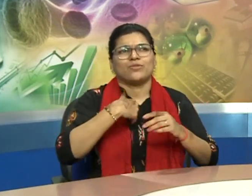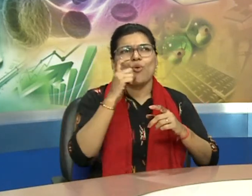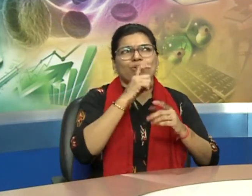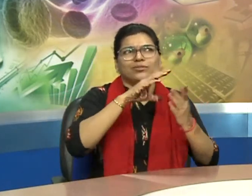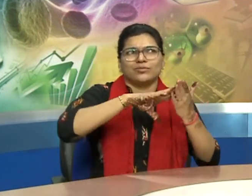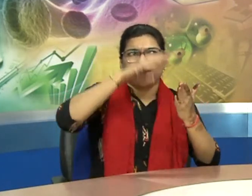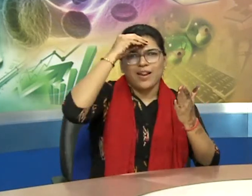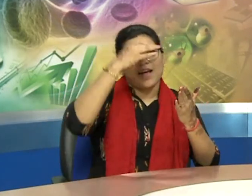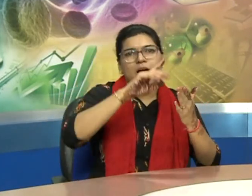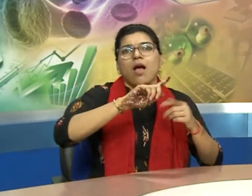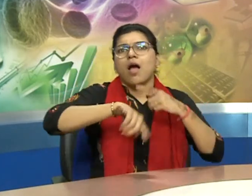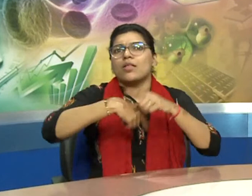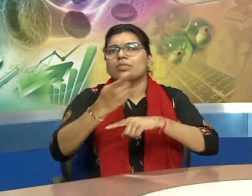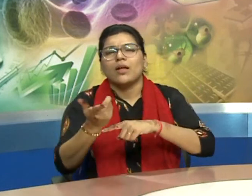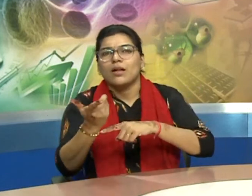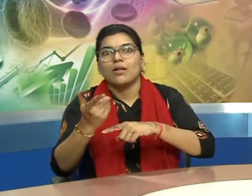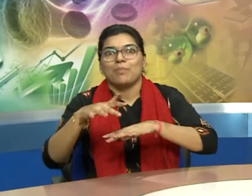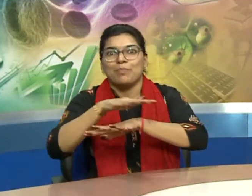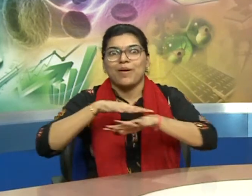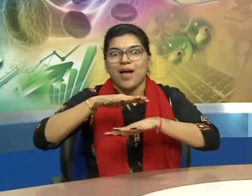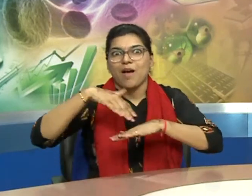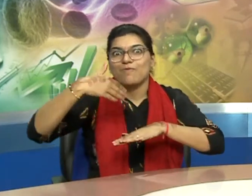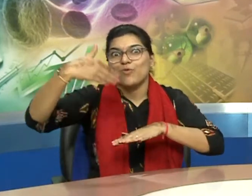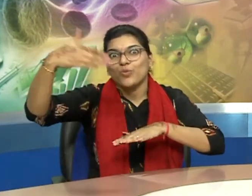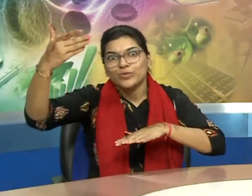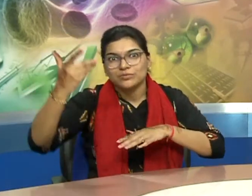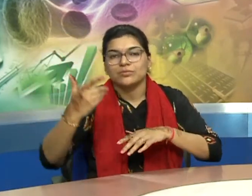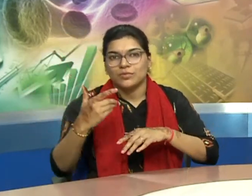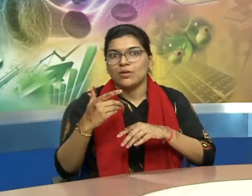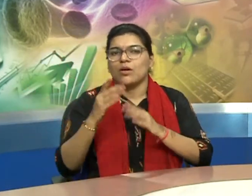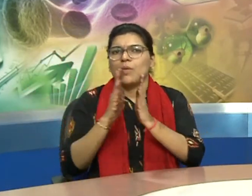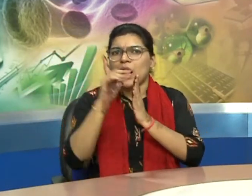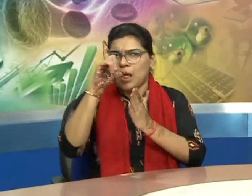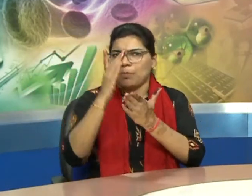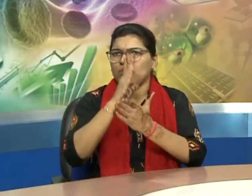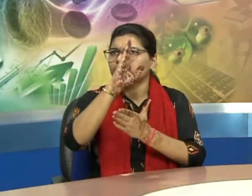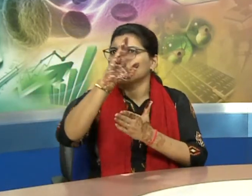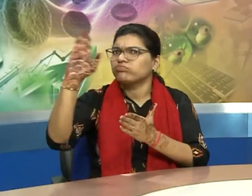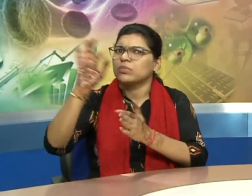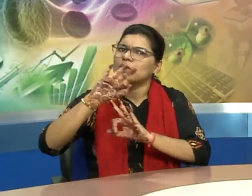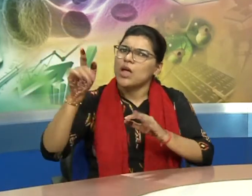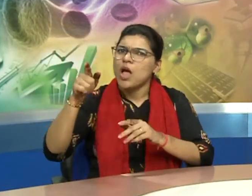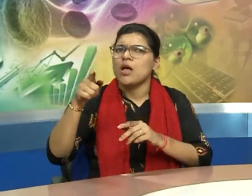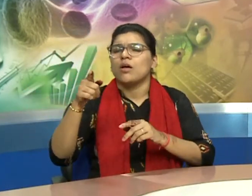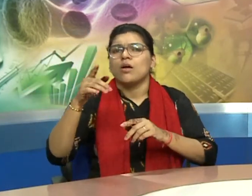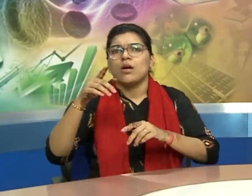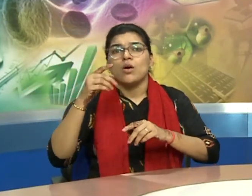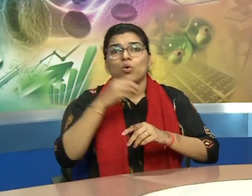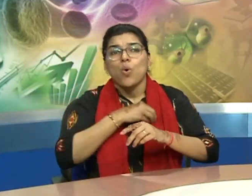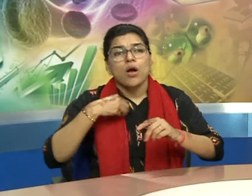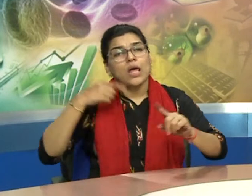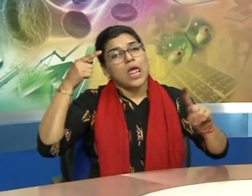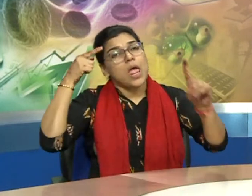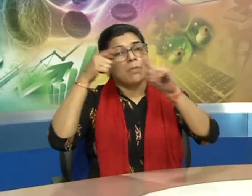is used by all the learners who are doing some professional courses or has